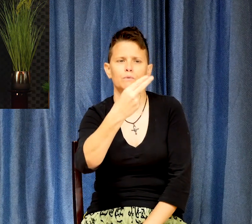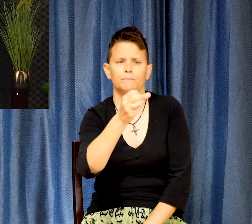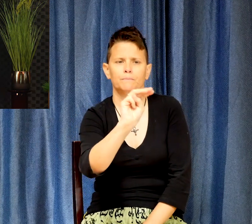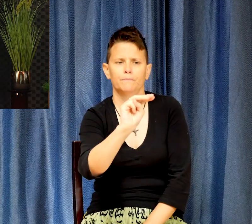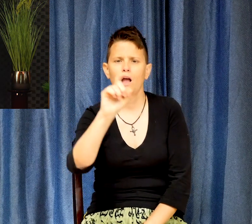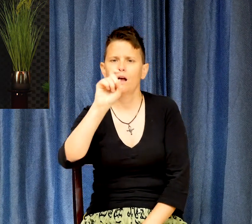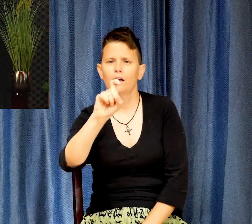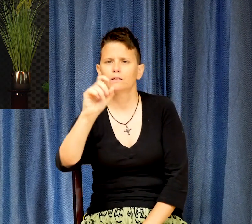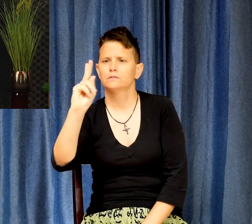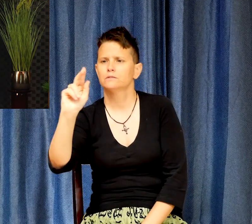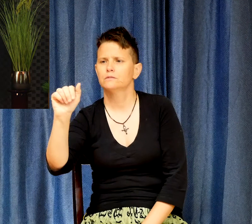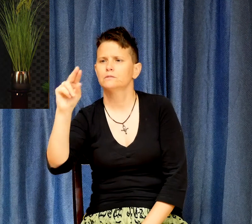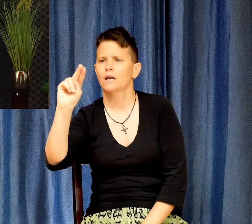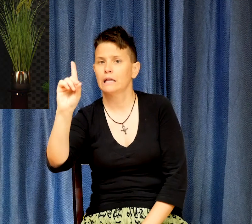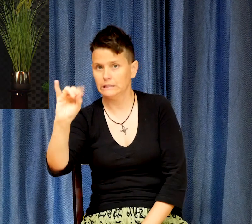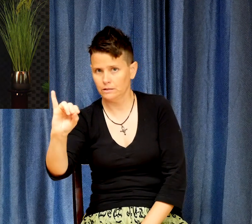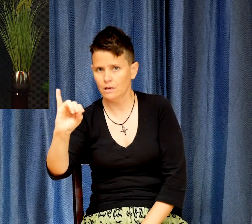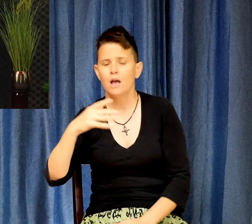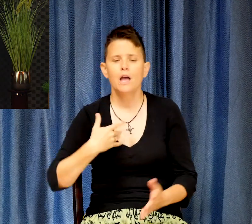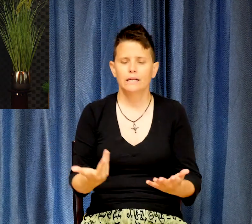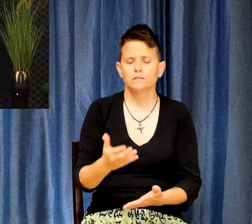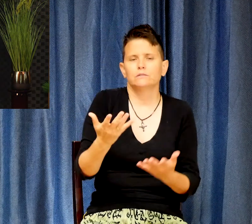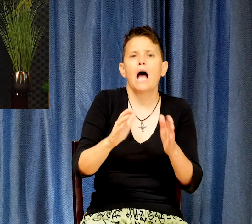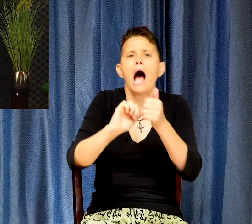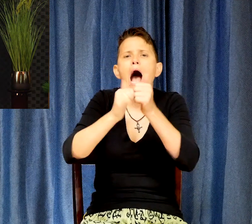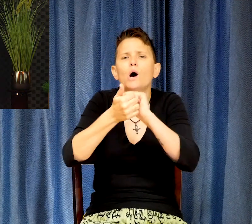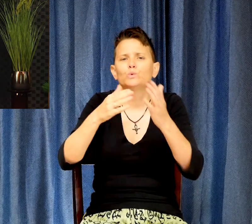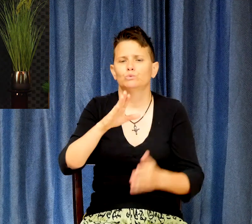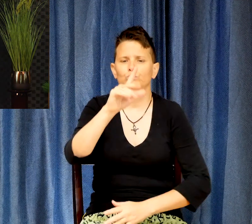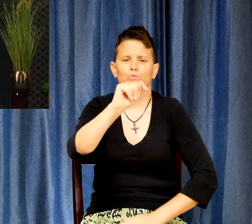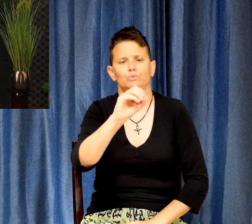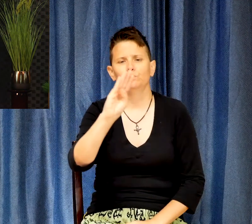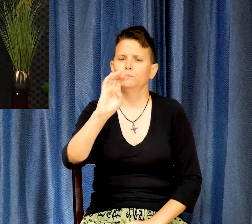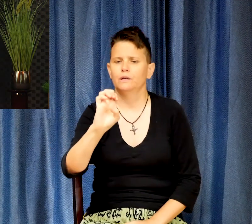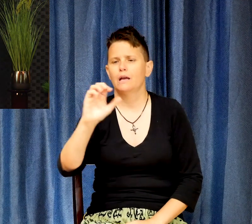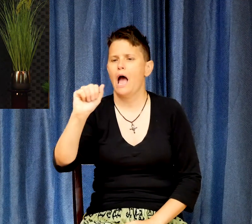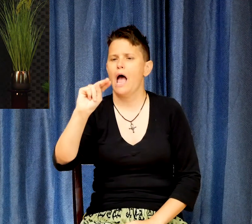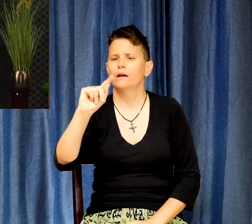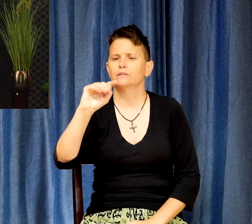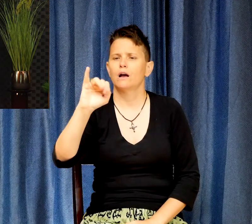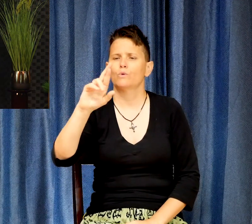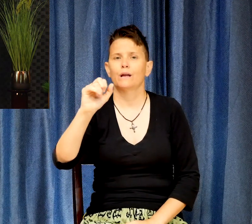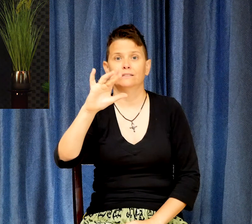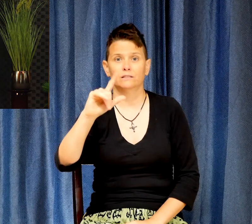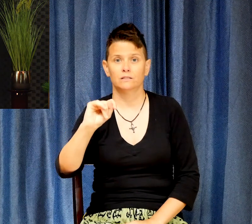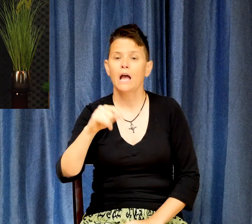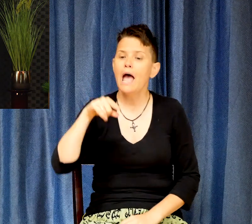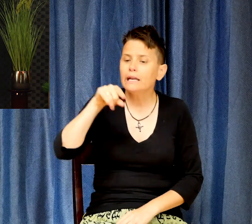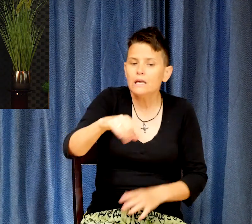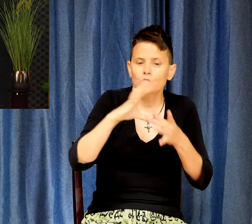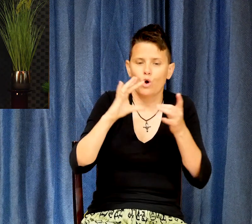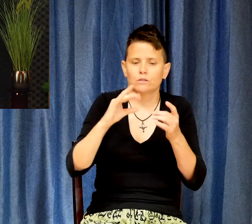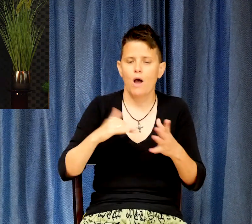talks about this notion of racism, his own racism as a black man, his own lack of awareness and